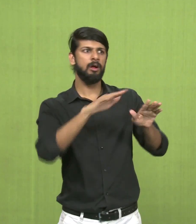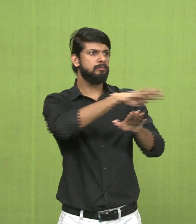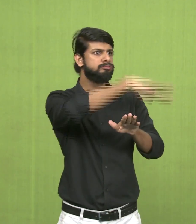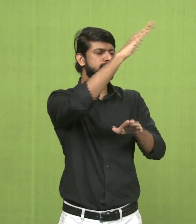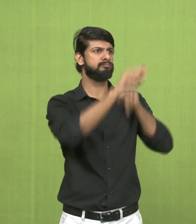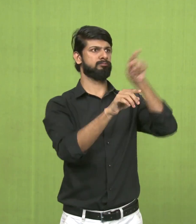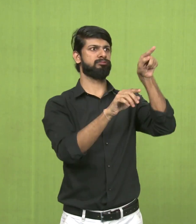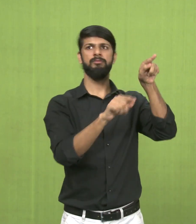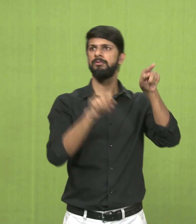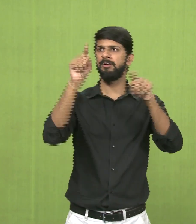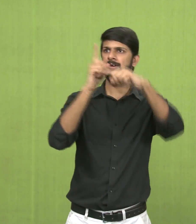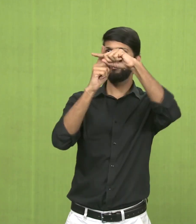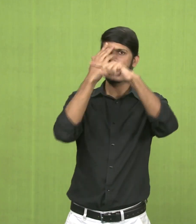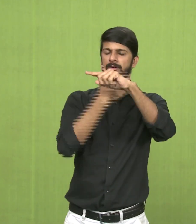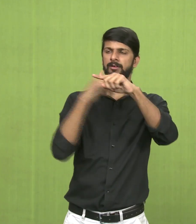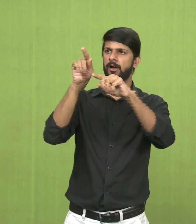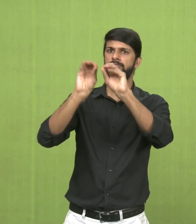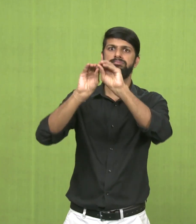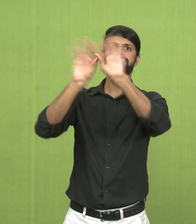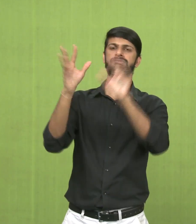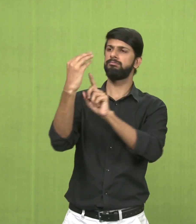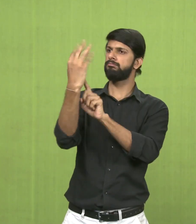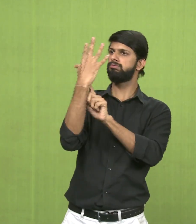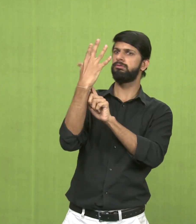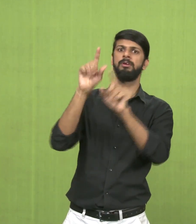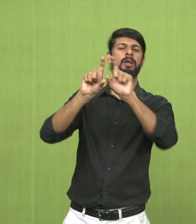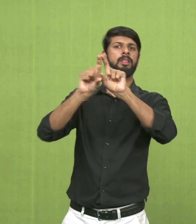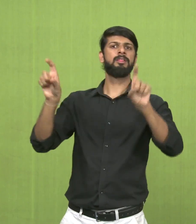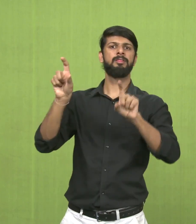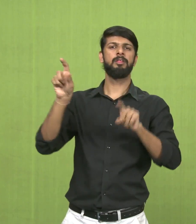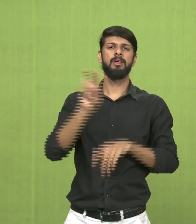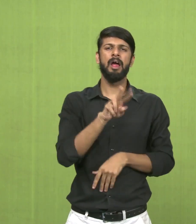important elements, dominating elements in this painting.